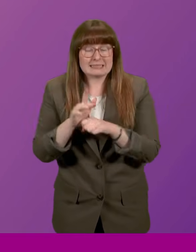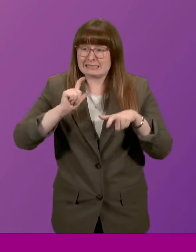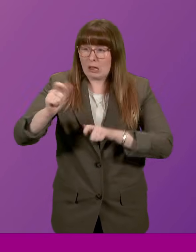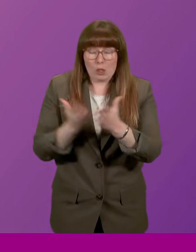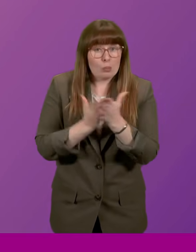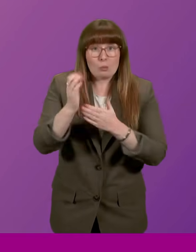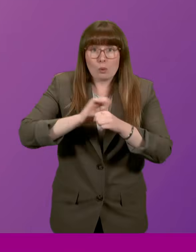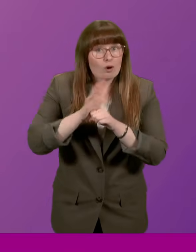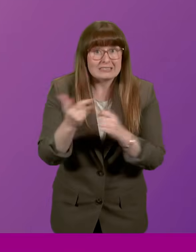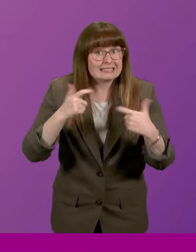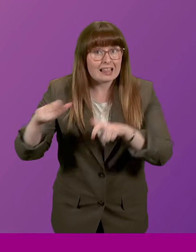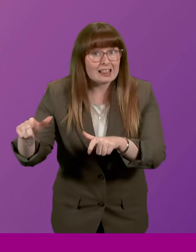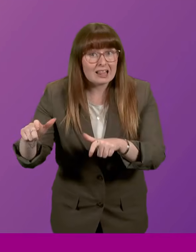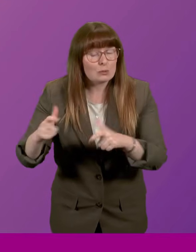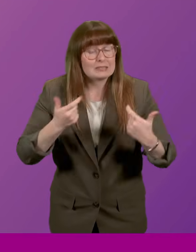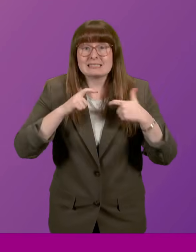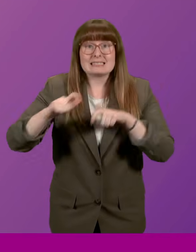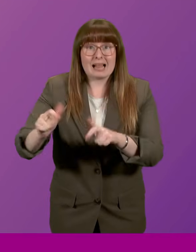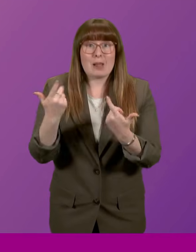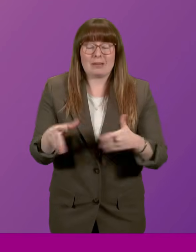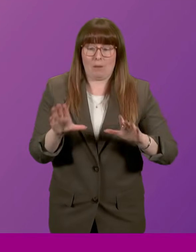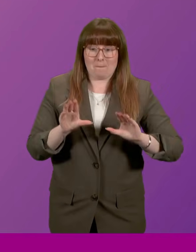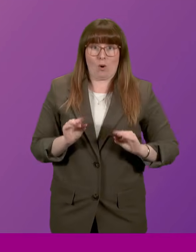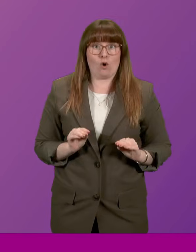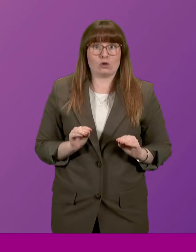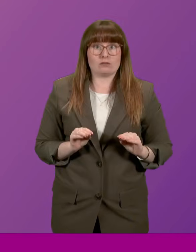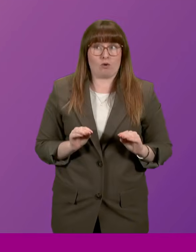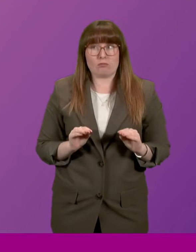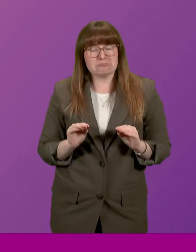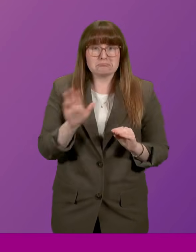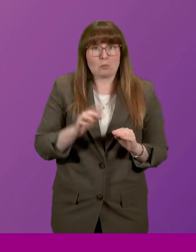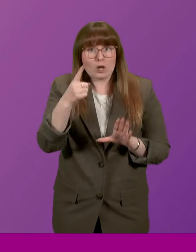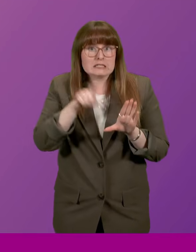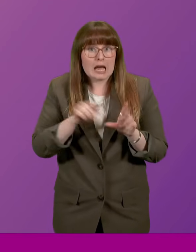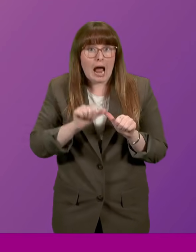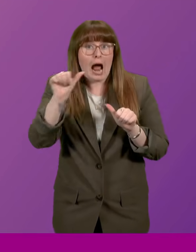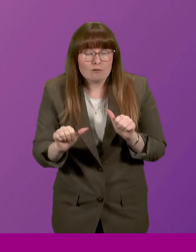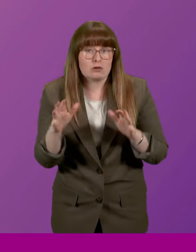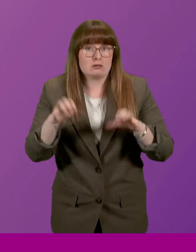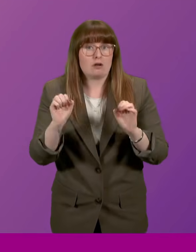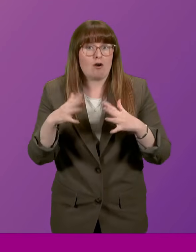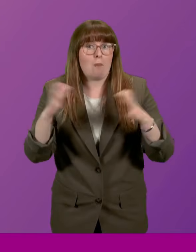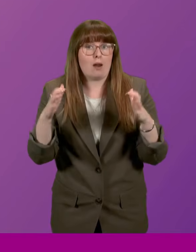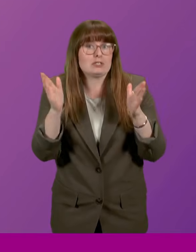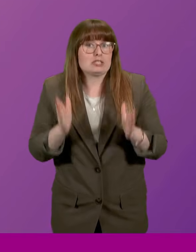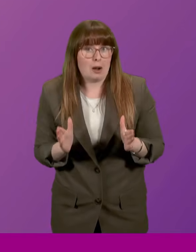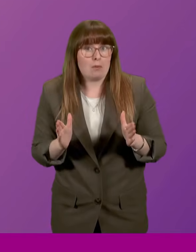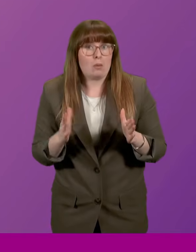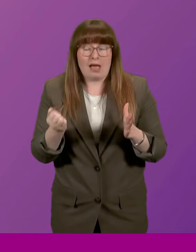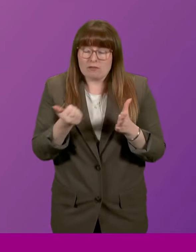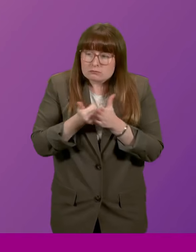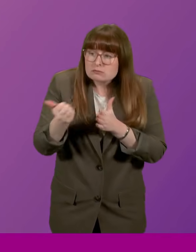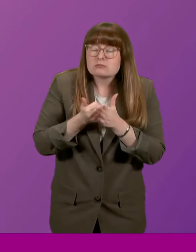COVID. We still had the pause for at least a year beyond the start of this Parliament on routine